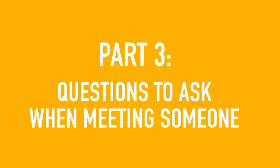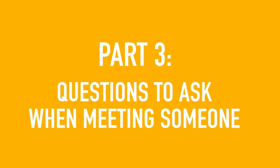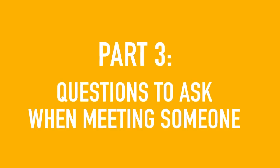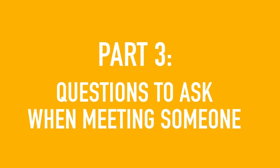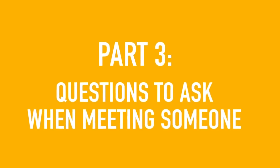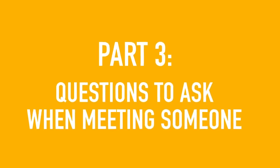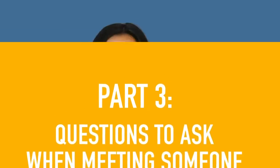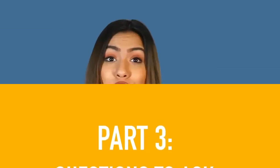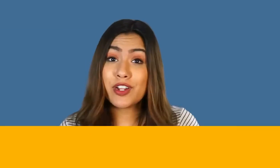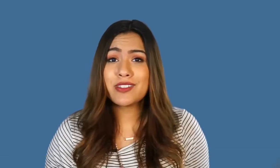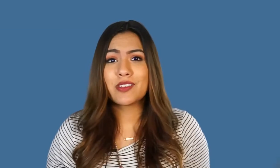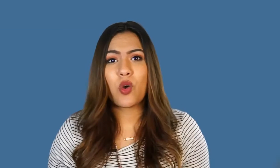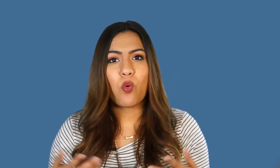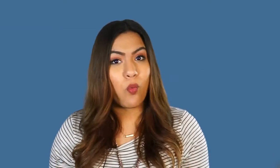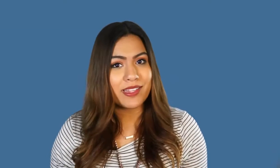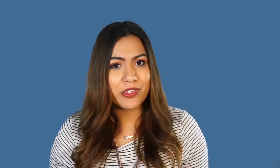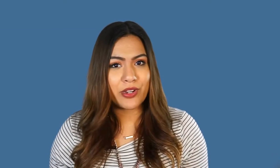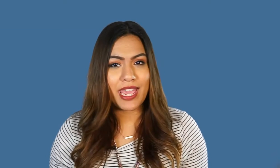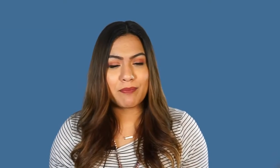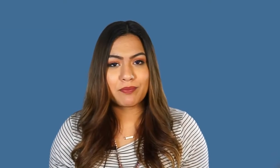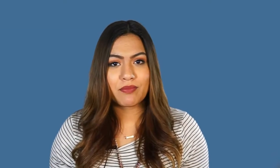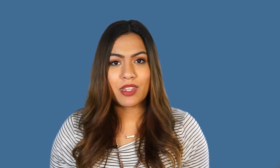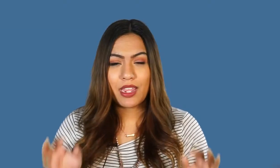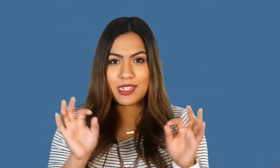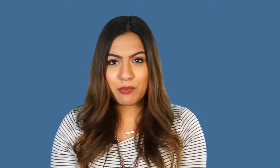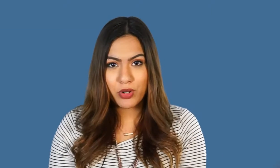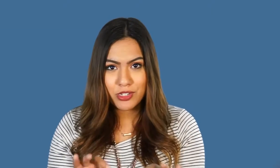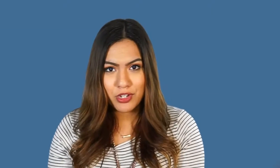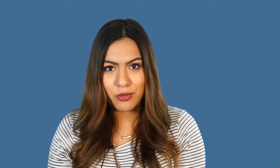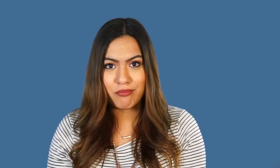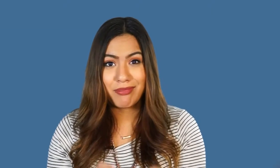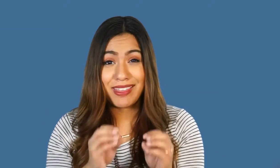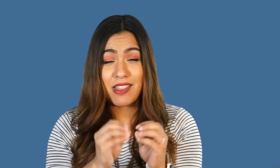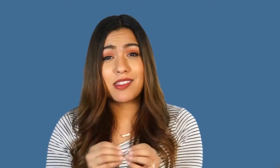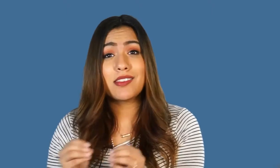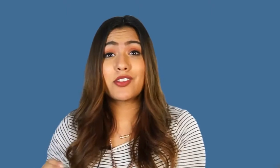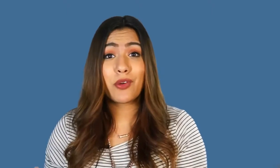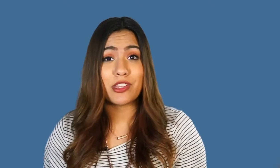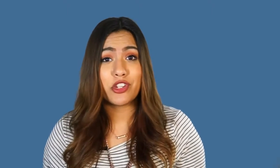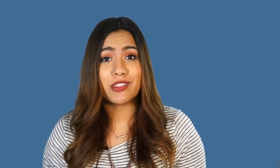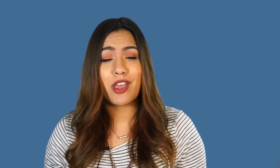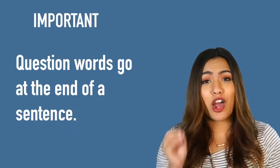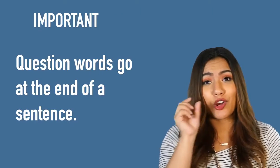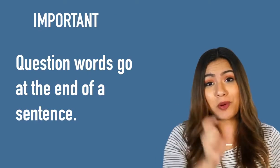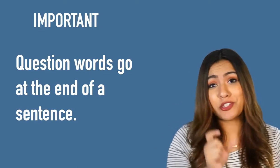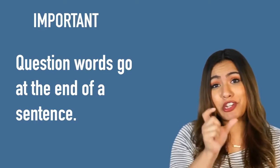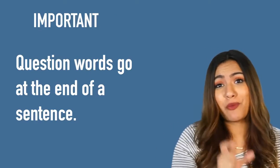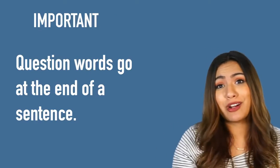meeting someone. First, what's your name? It's important to note that since these are questions, our question